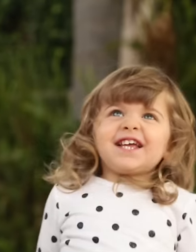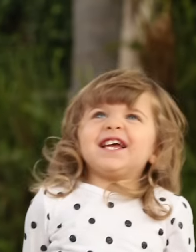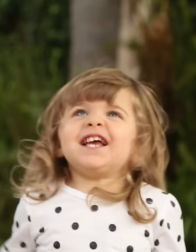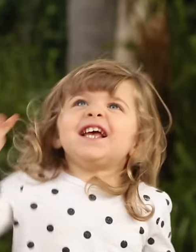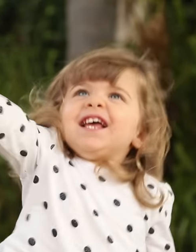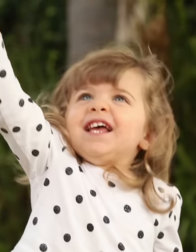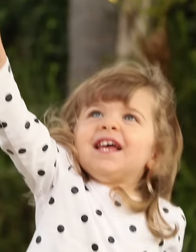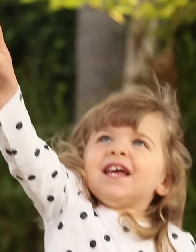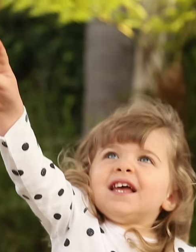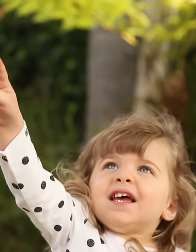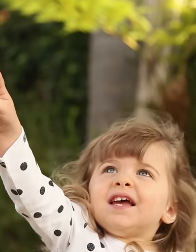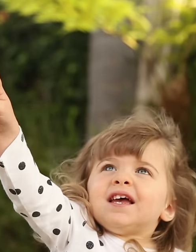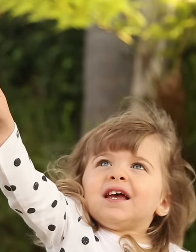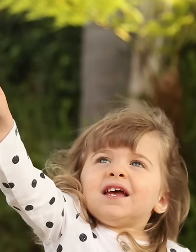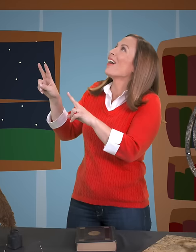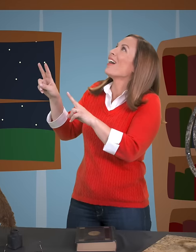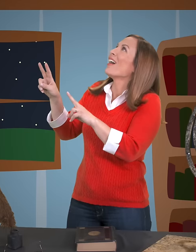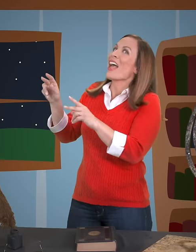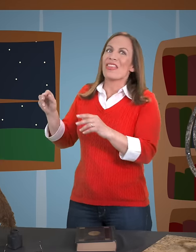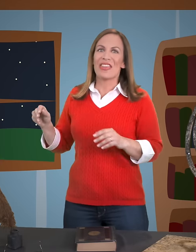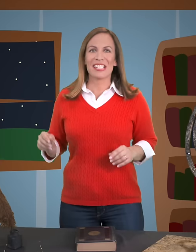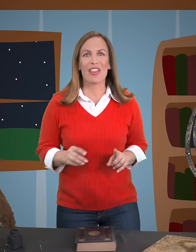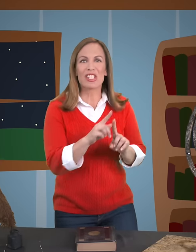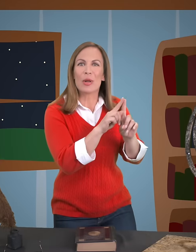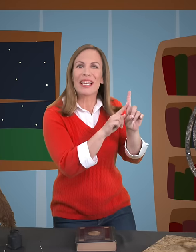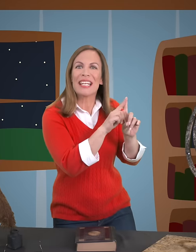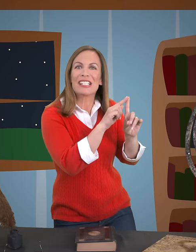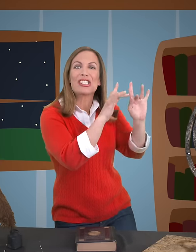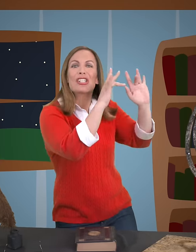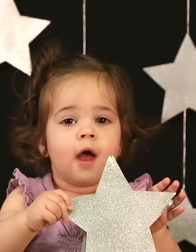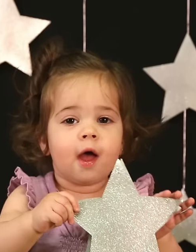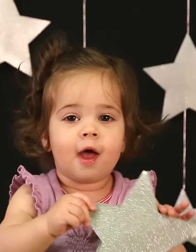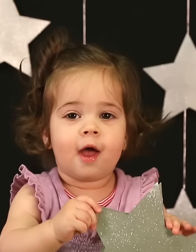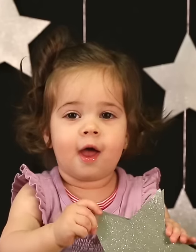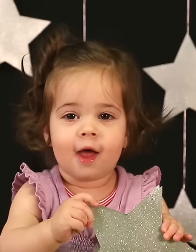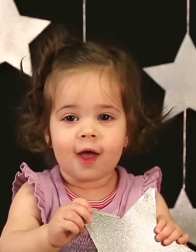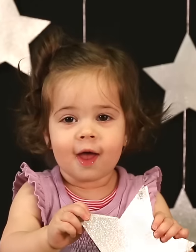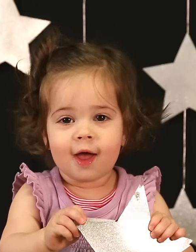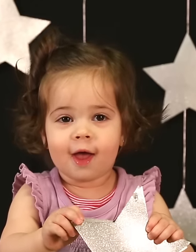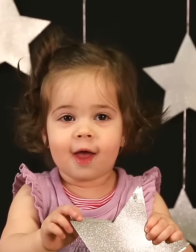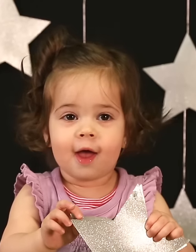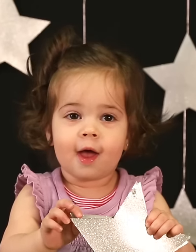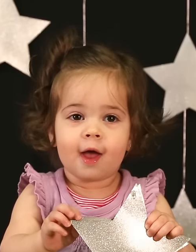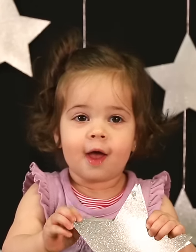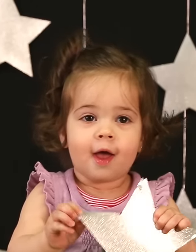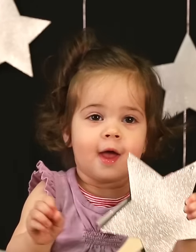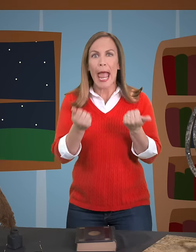looked up to the sky. They saw the twinkling stars and started asking